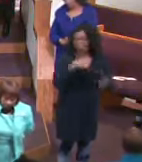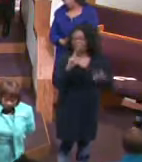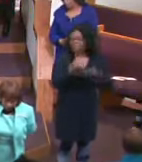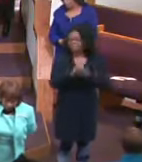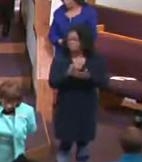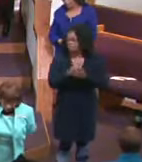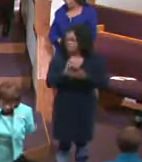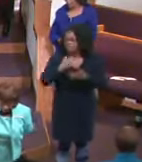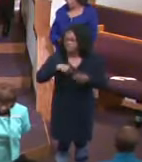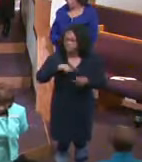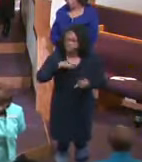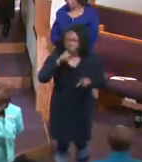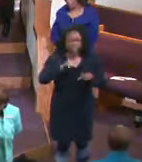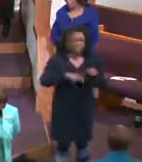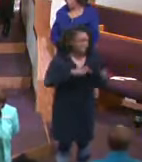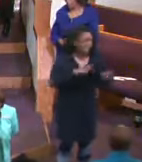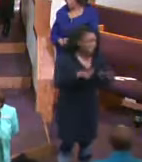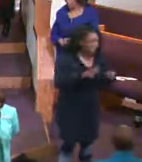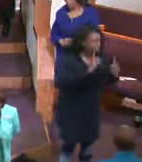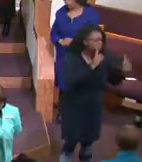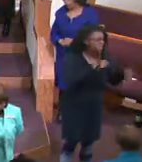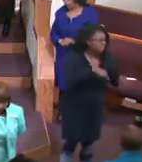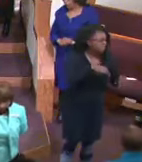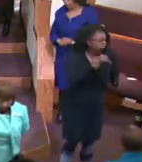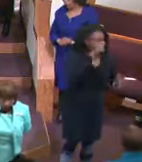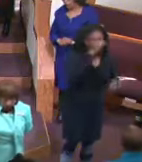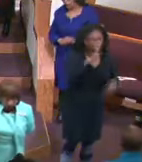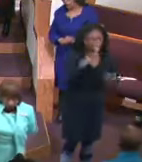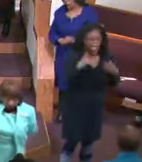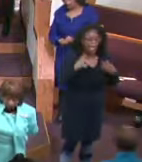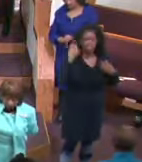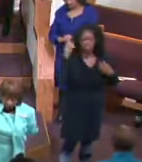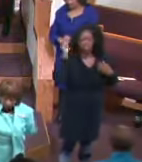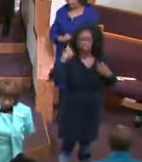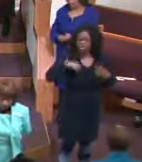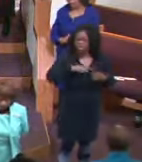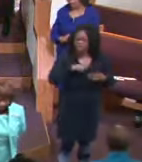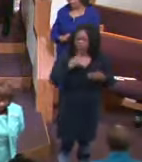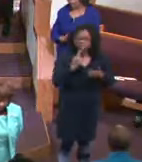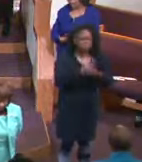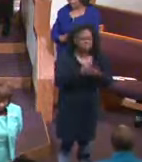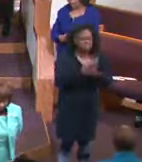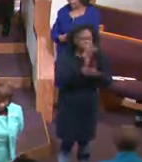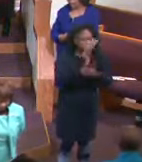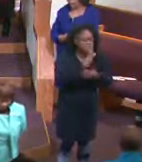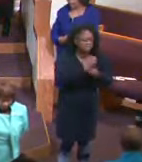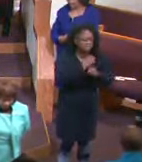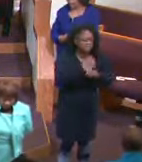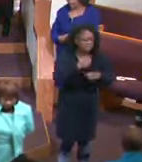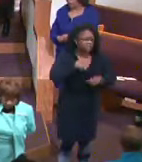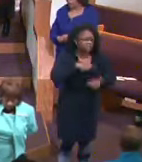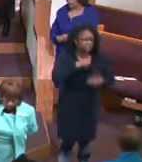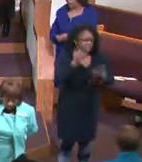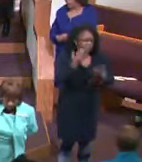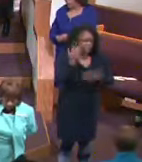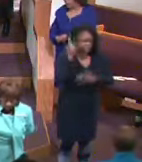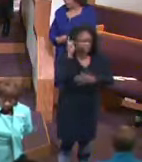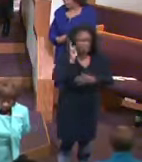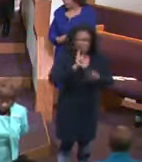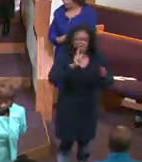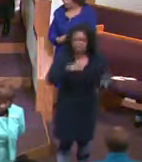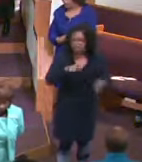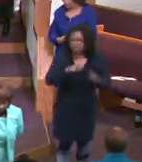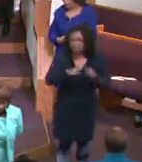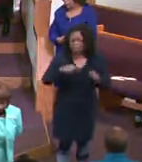Sometimes we can't handle the answer God has for us. And so sometimes God makes us wait for the answer. But I'm a living